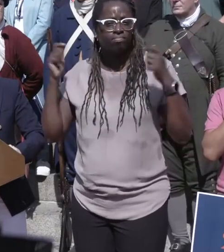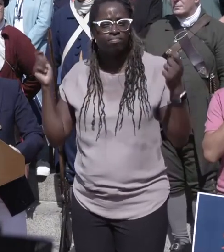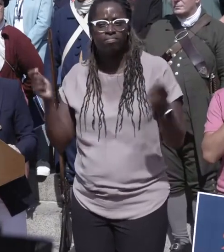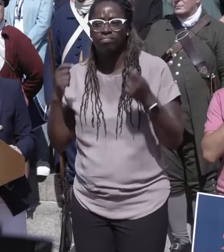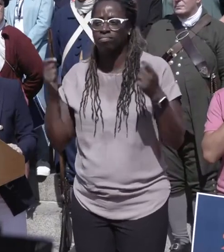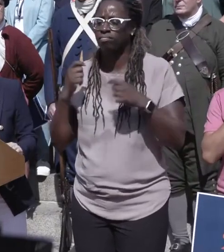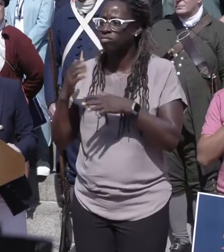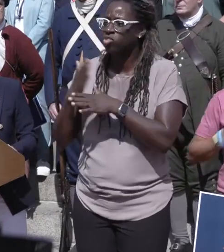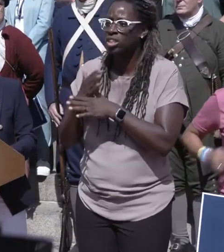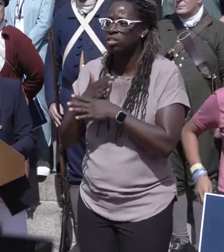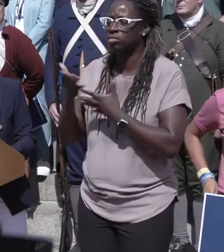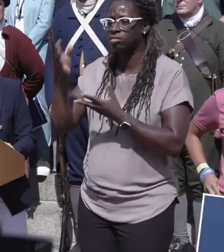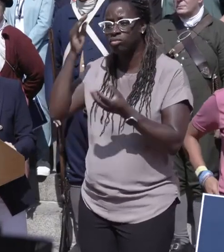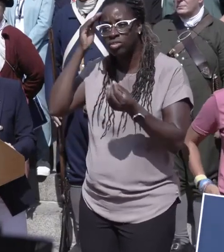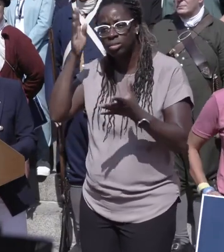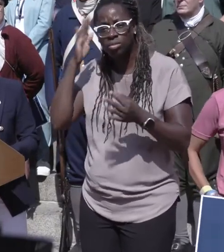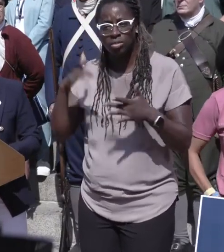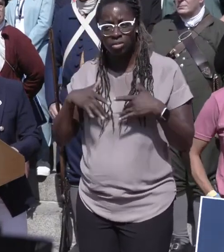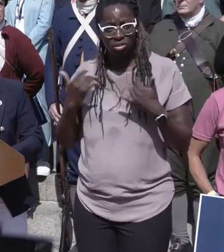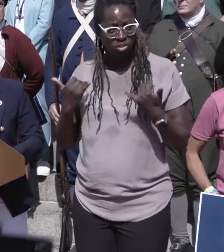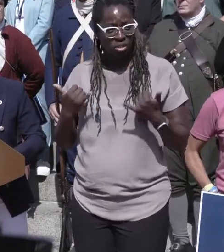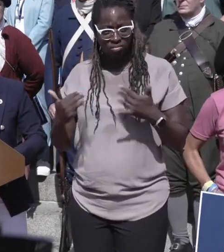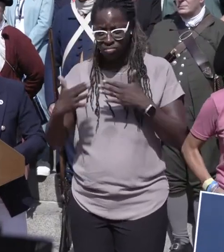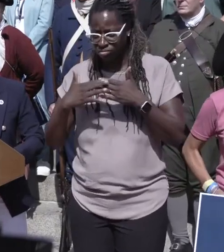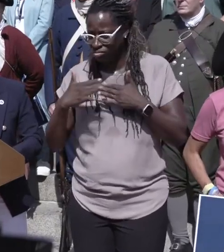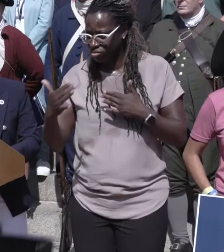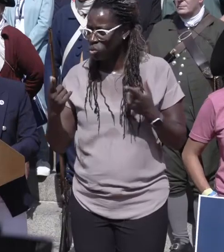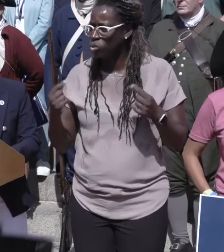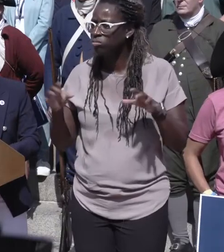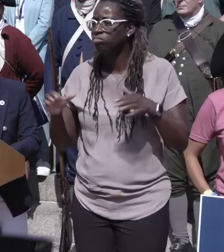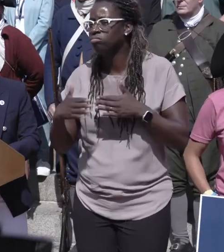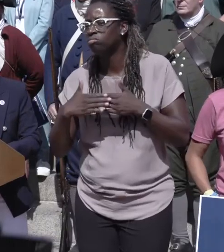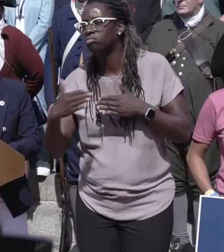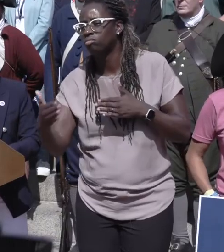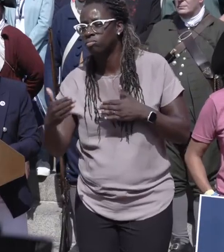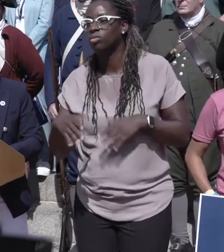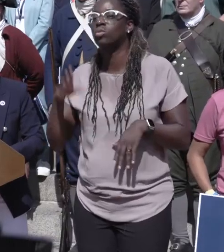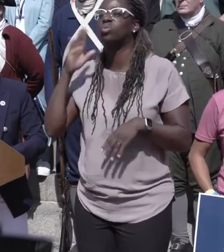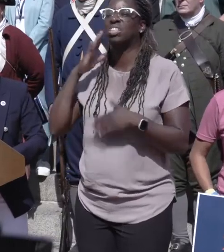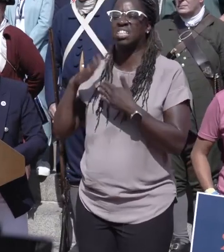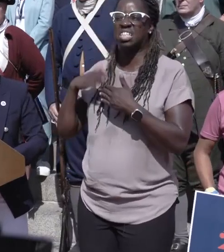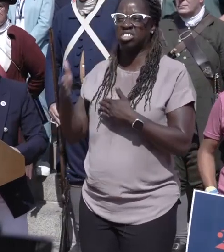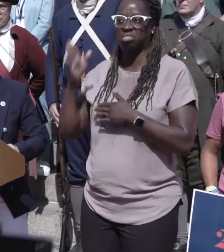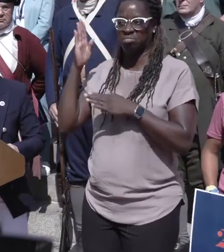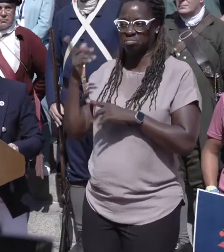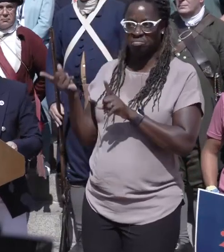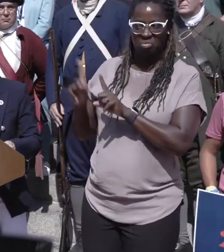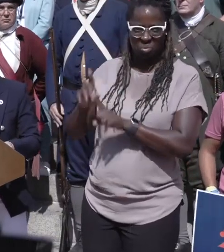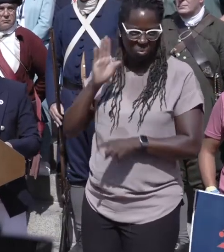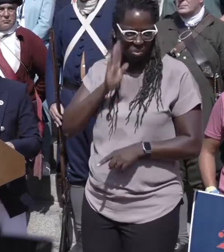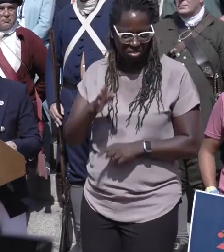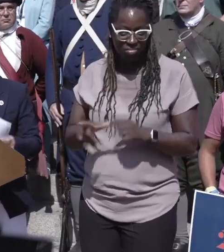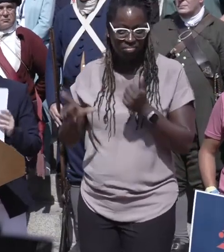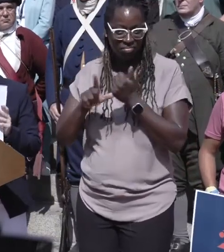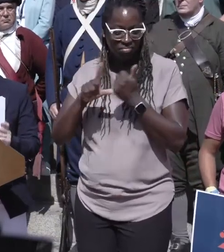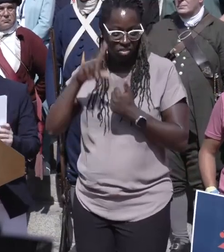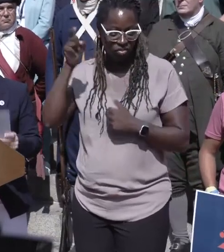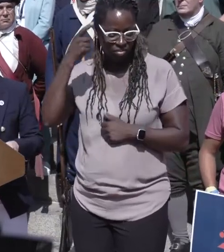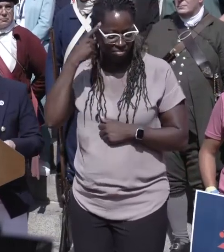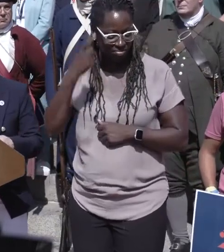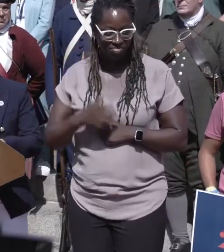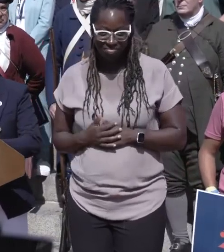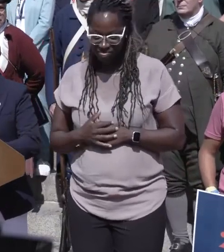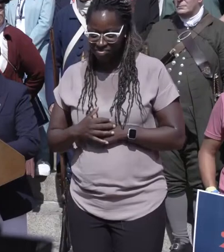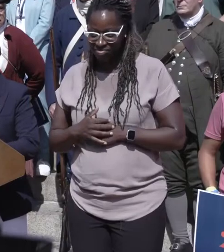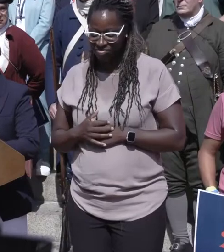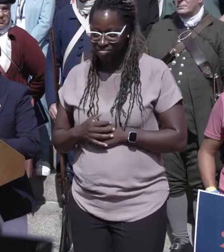campaign statewide, I want to invite up somebody very special to me and very special to all of us. She's been an